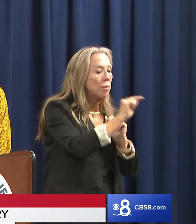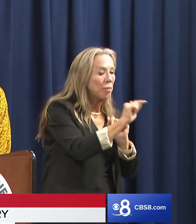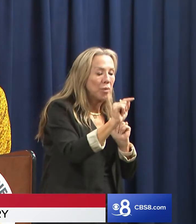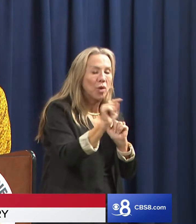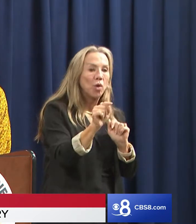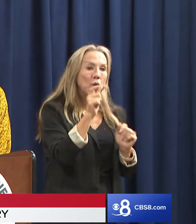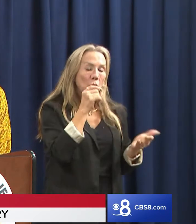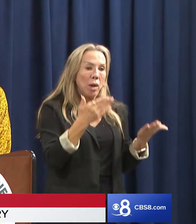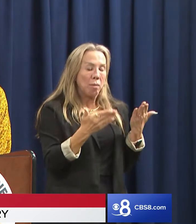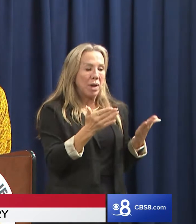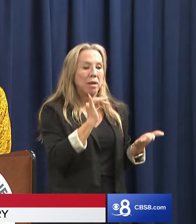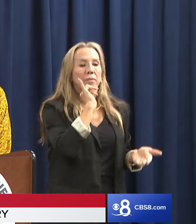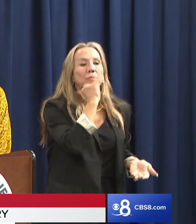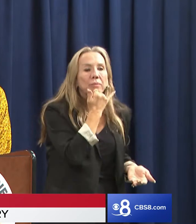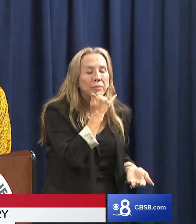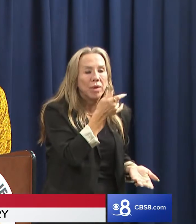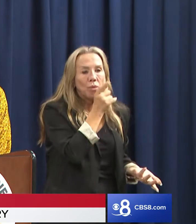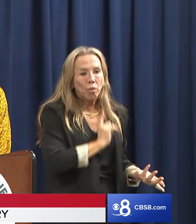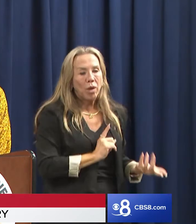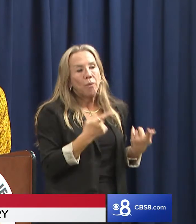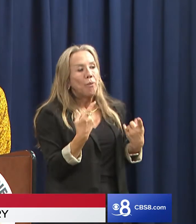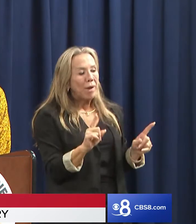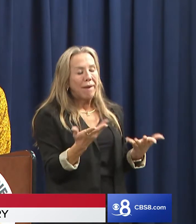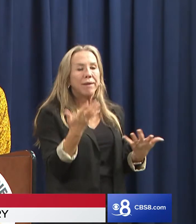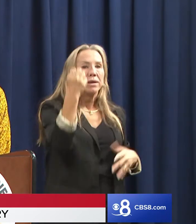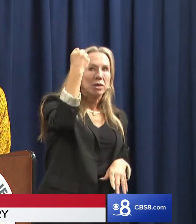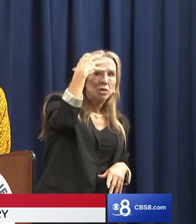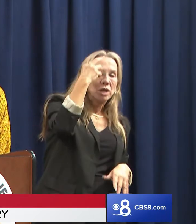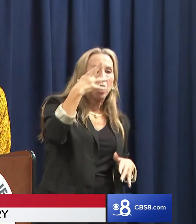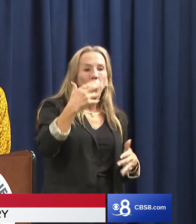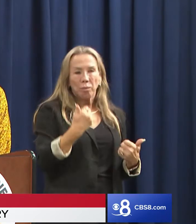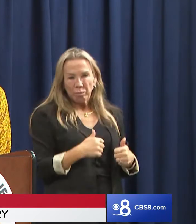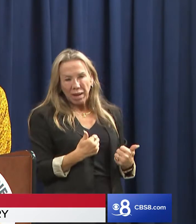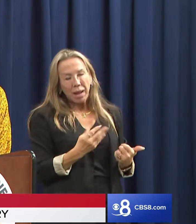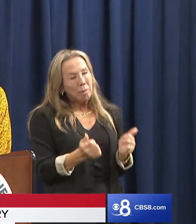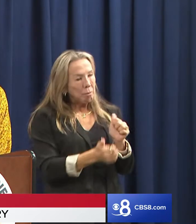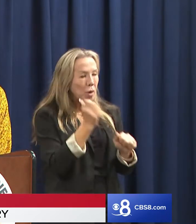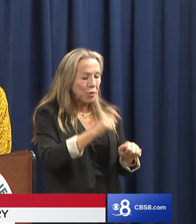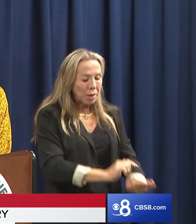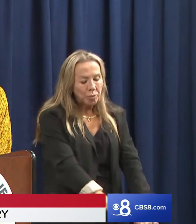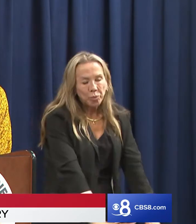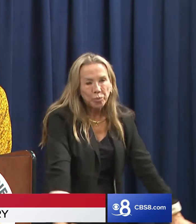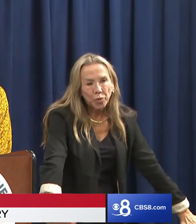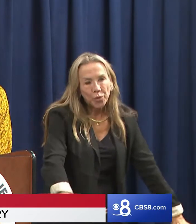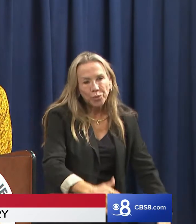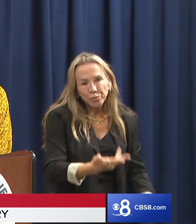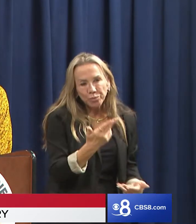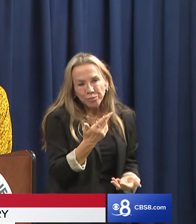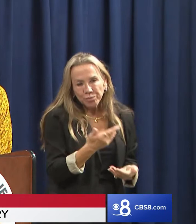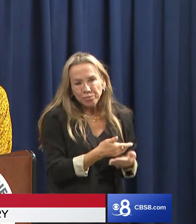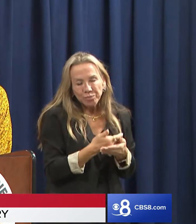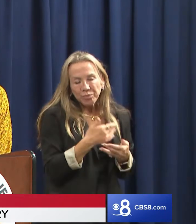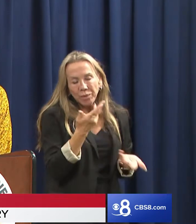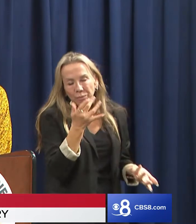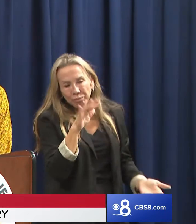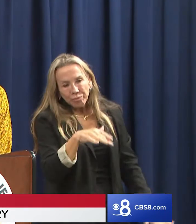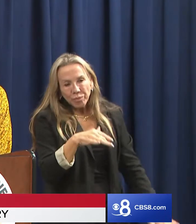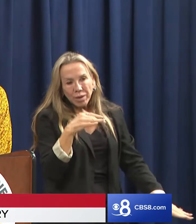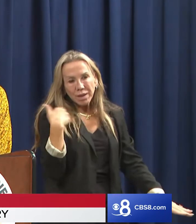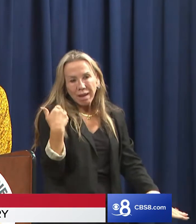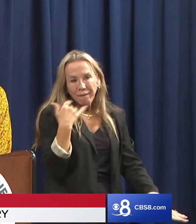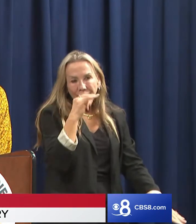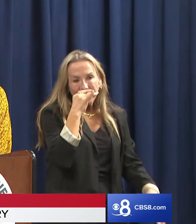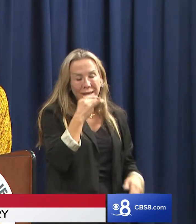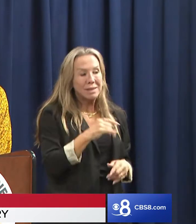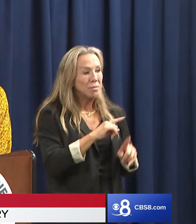might inadvertently swallow water while they're showering or being bathed. And that's generally young children. But it's perfectly okay to use water for